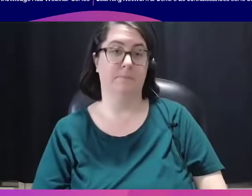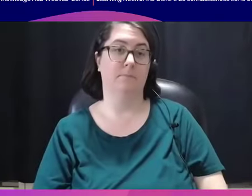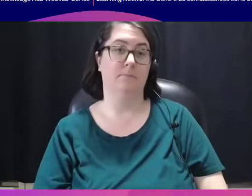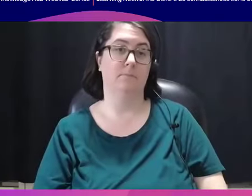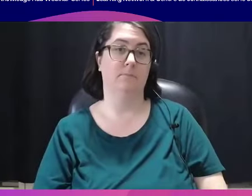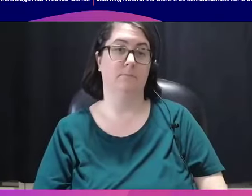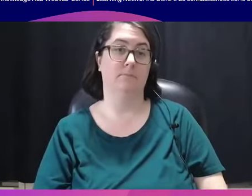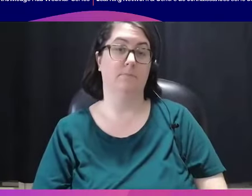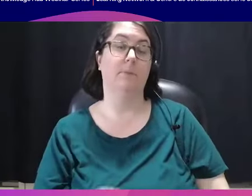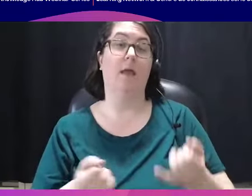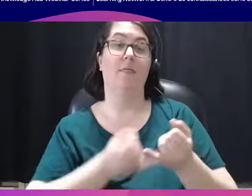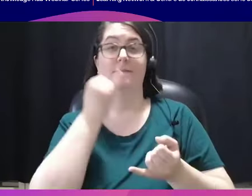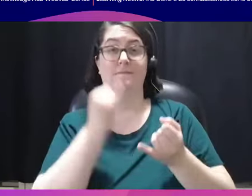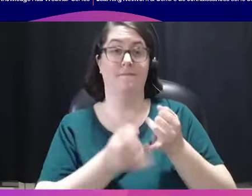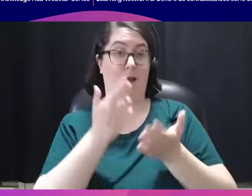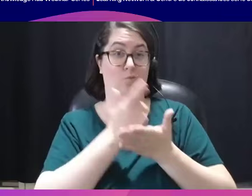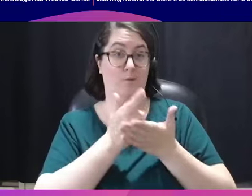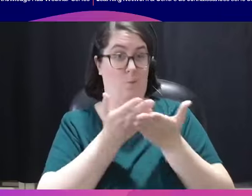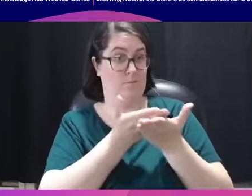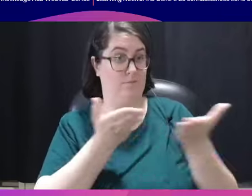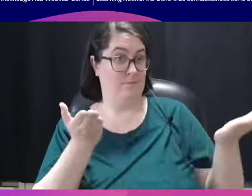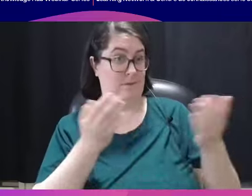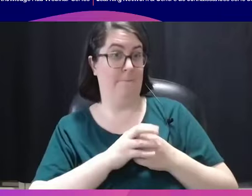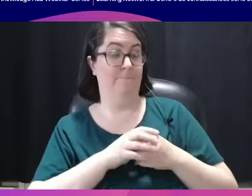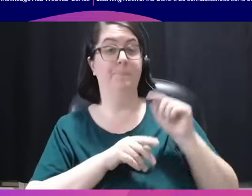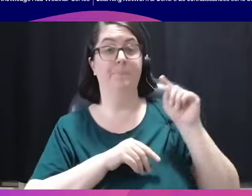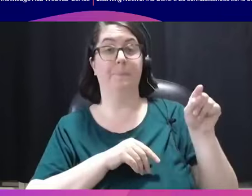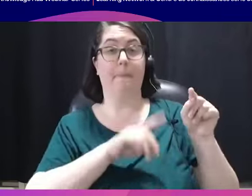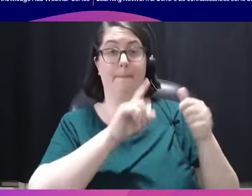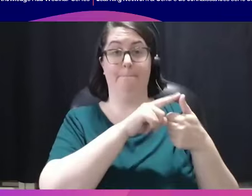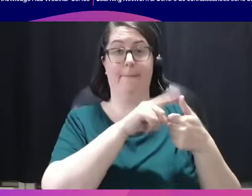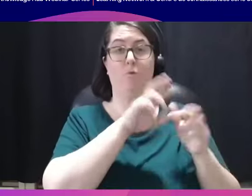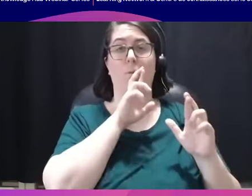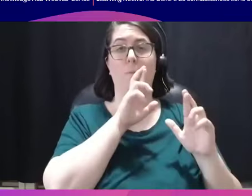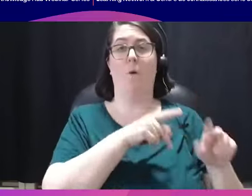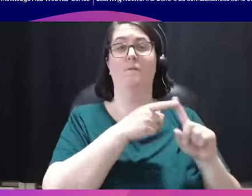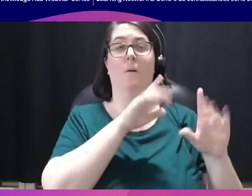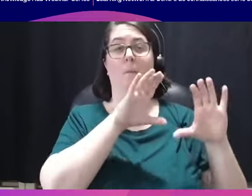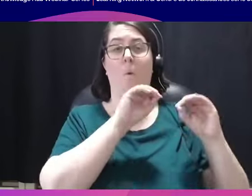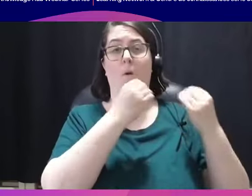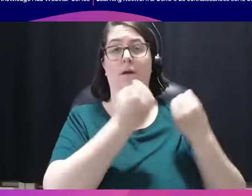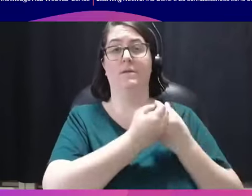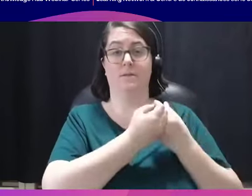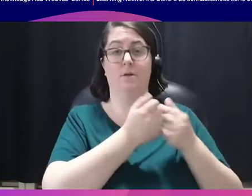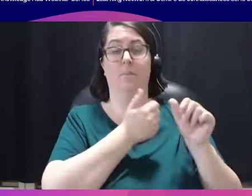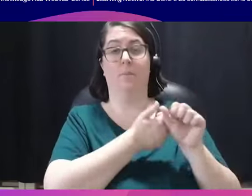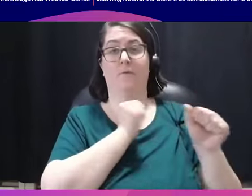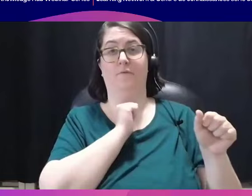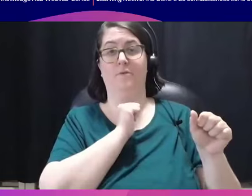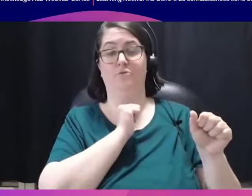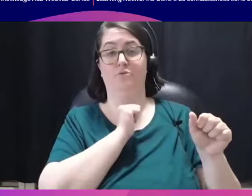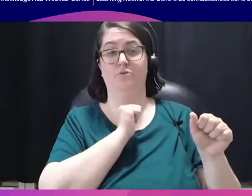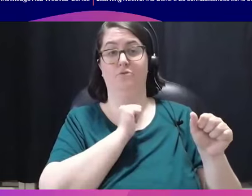Final resources that I'd like to post. The first one is a report by the Organization for the Prevention of Violence coming from